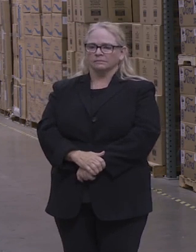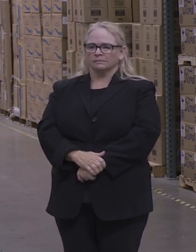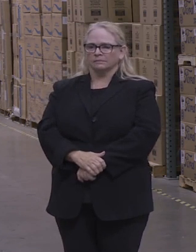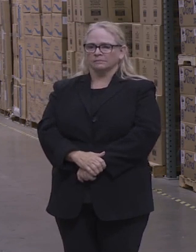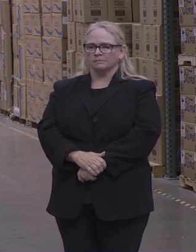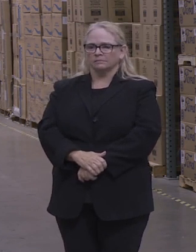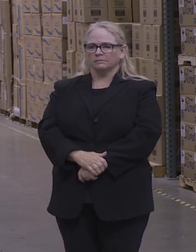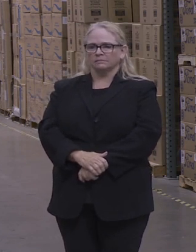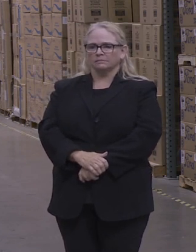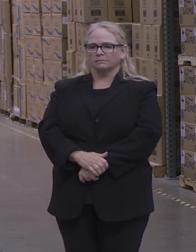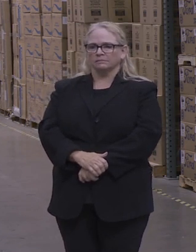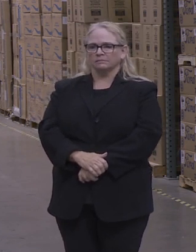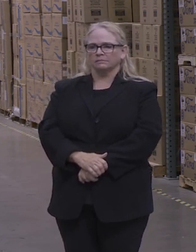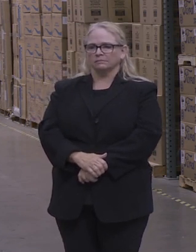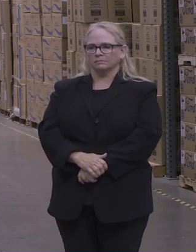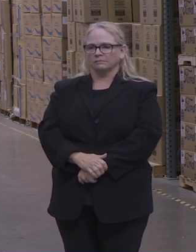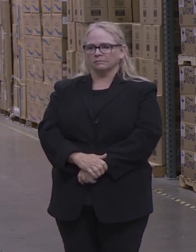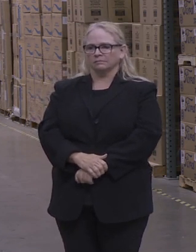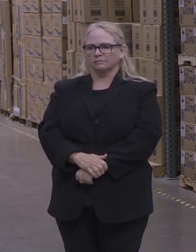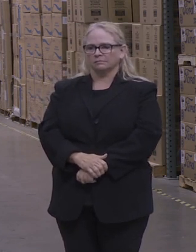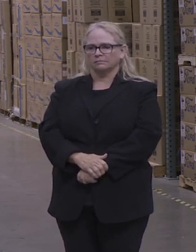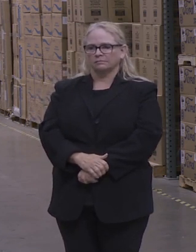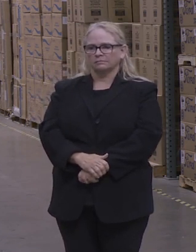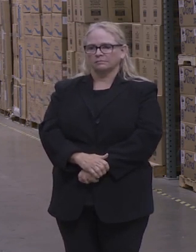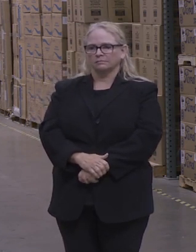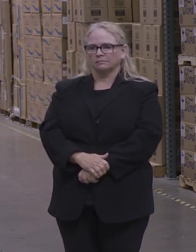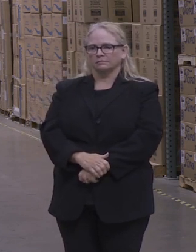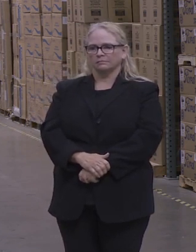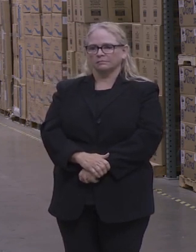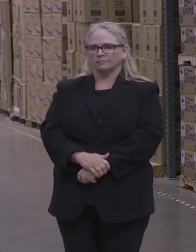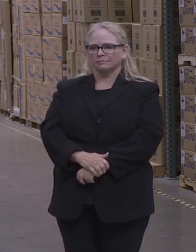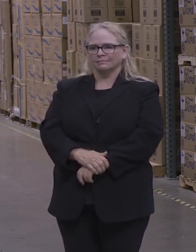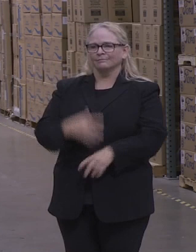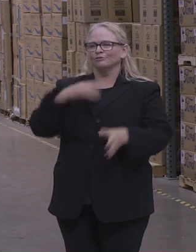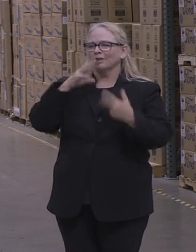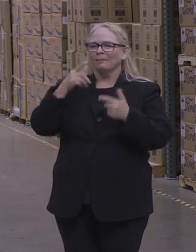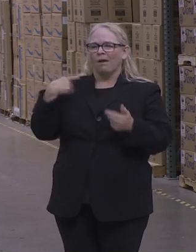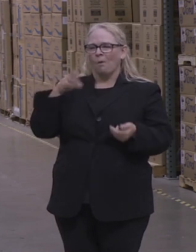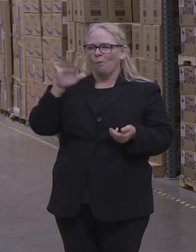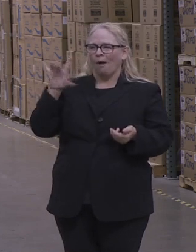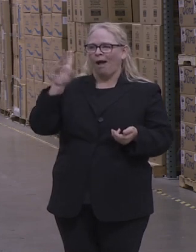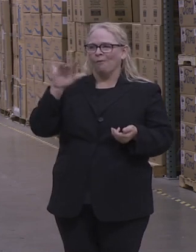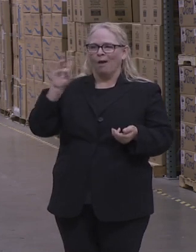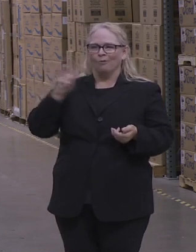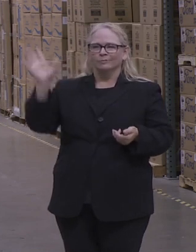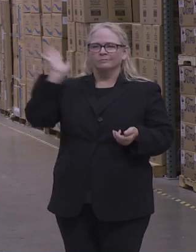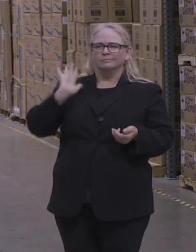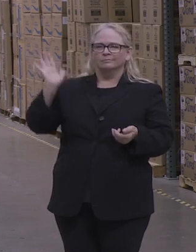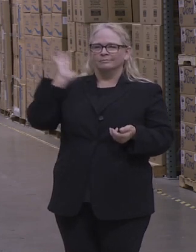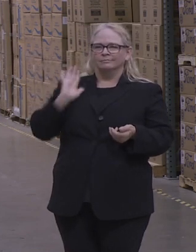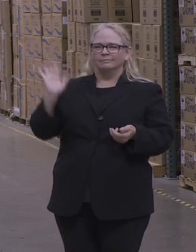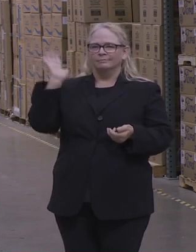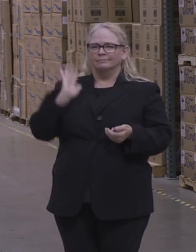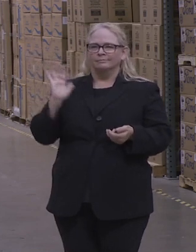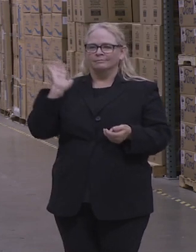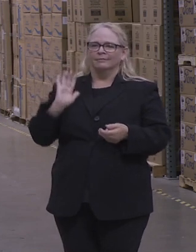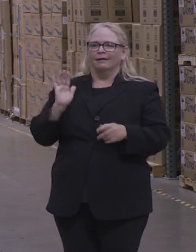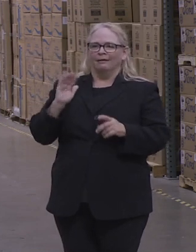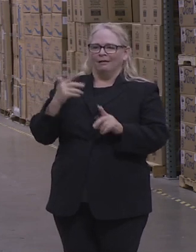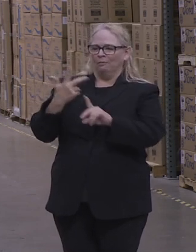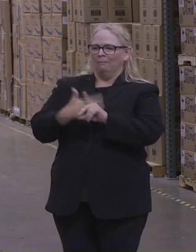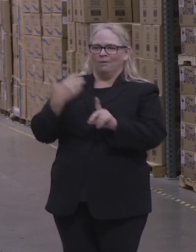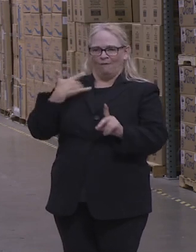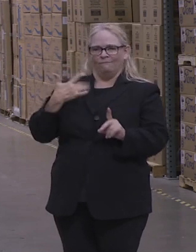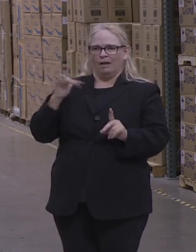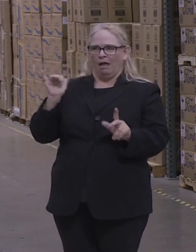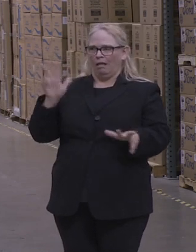by me and others as the Wild Wild West of procurement, looking back just 90 to 100 days ago. Let me give you a sense of where we